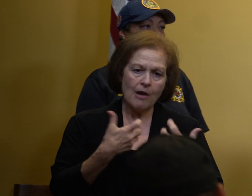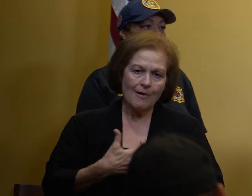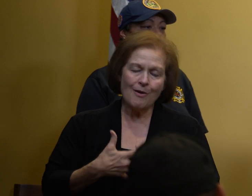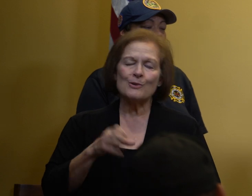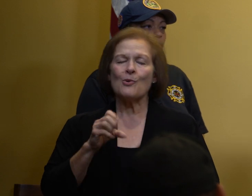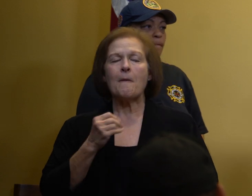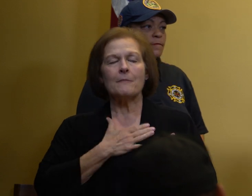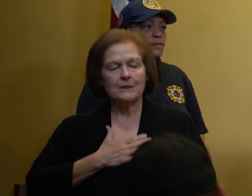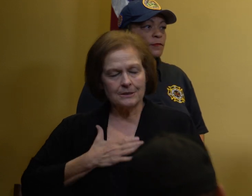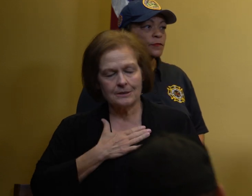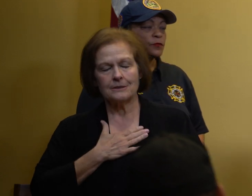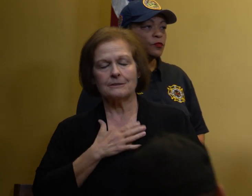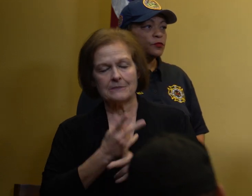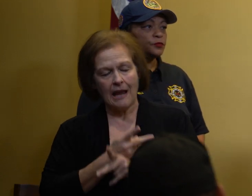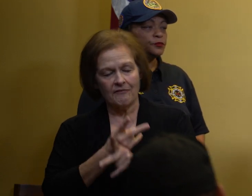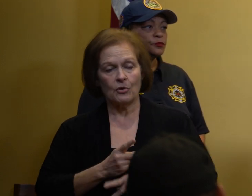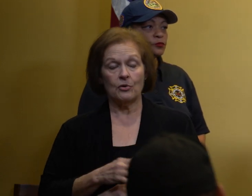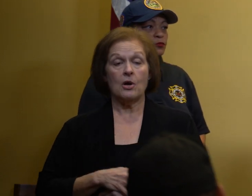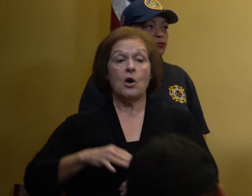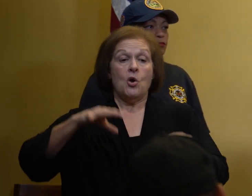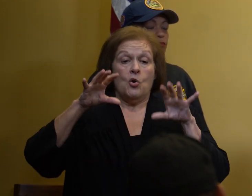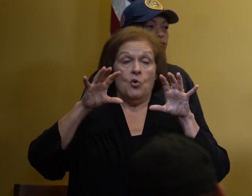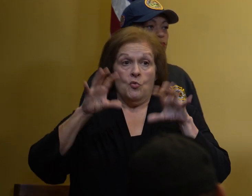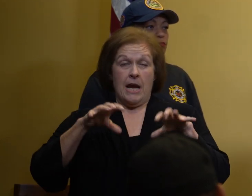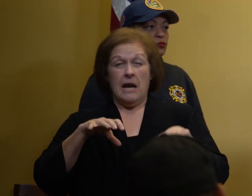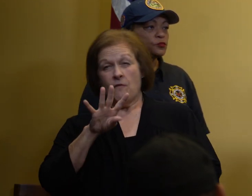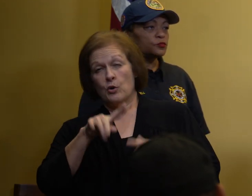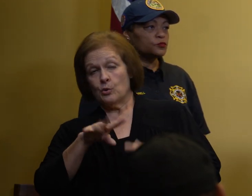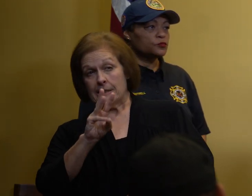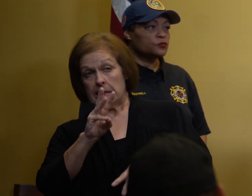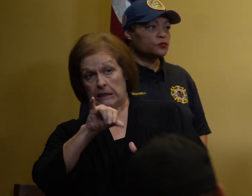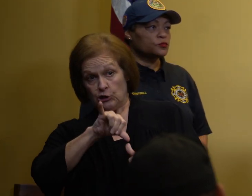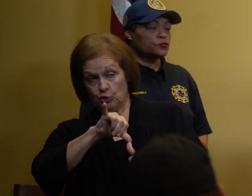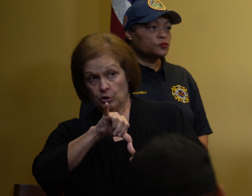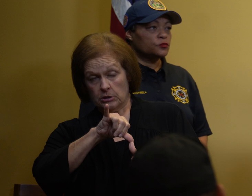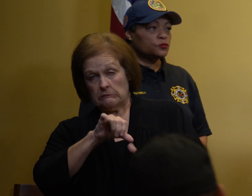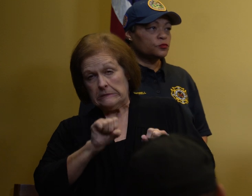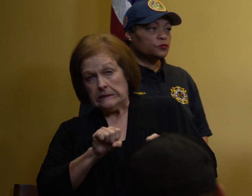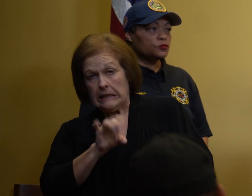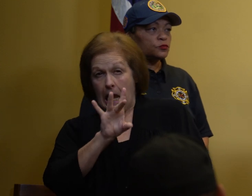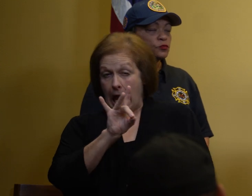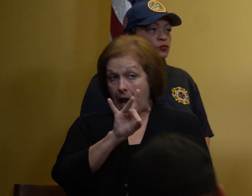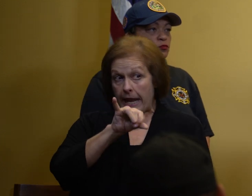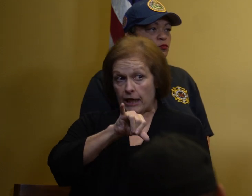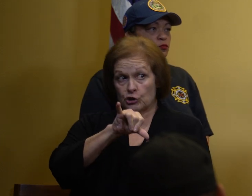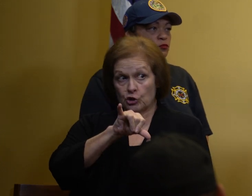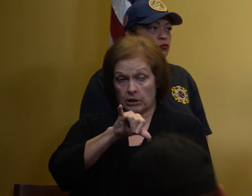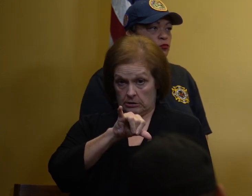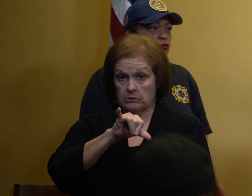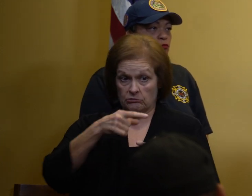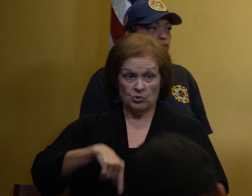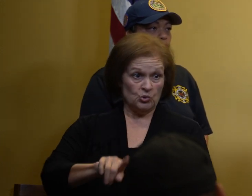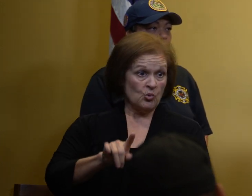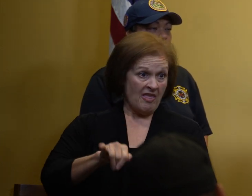that. Rainfall. Currently calling 4 to 6 inches to potentially 8 inches of rain over this event.